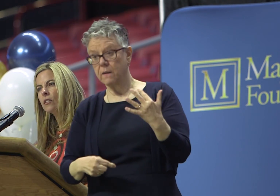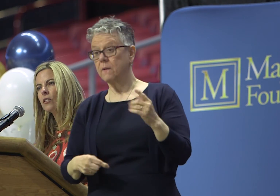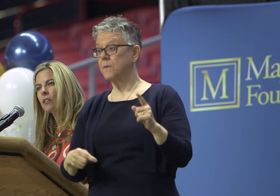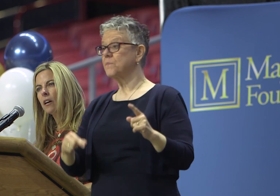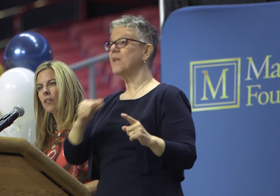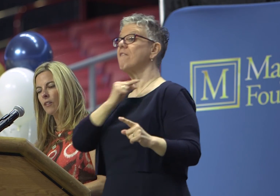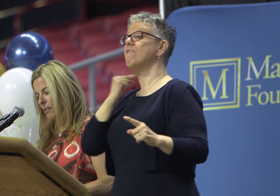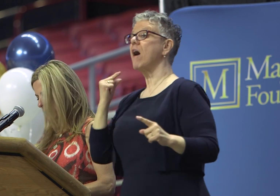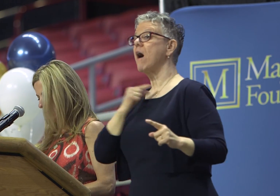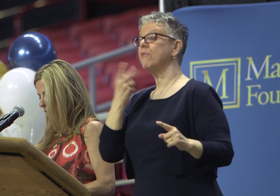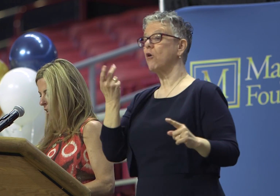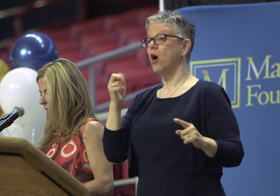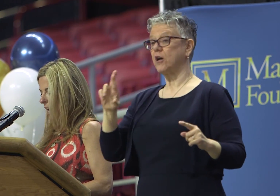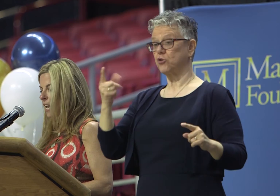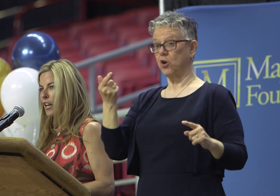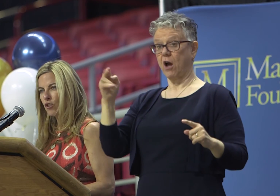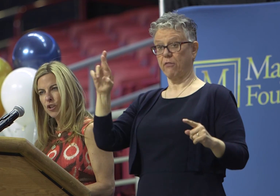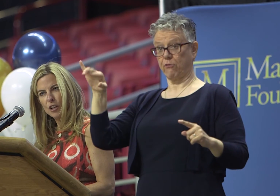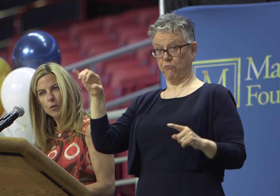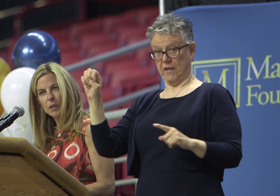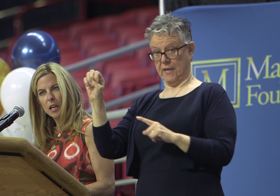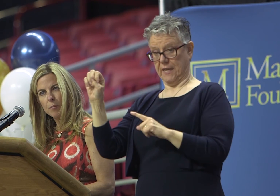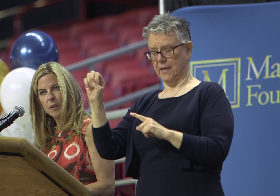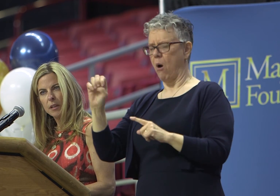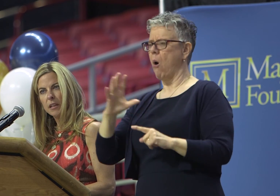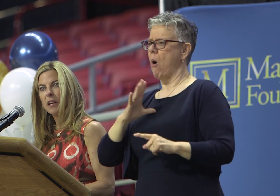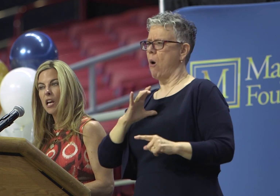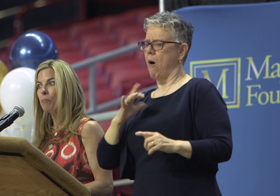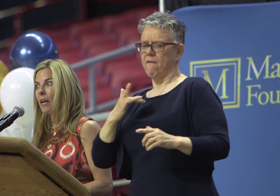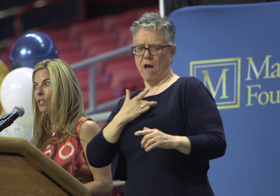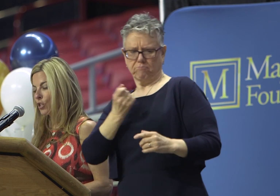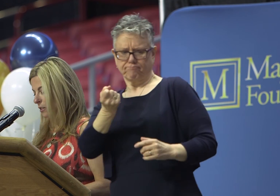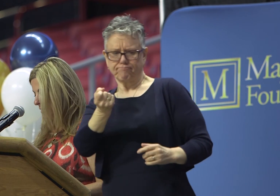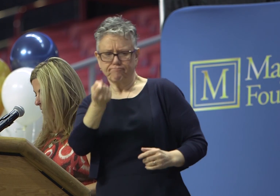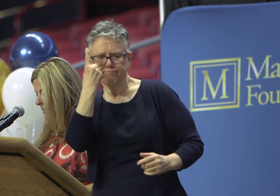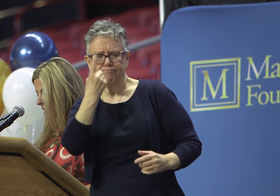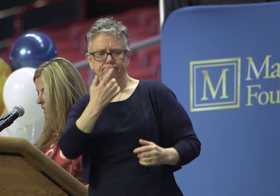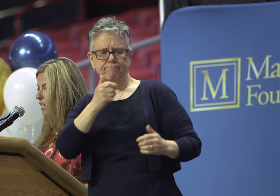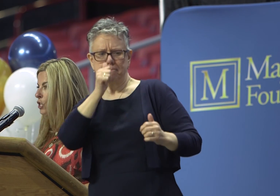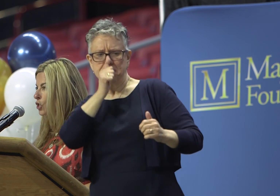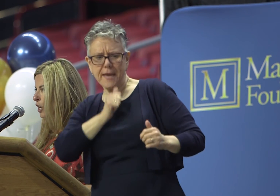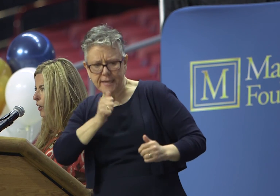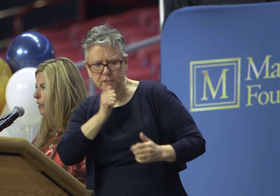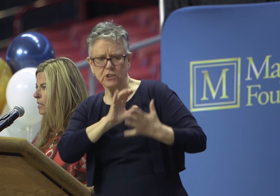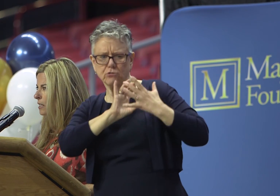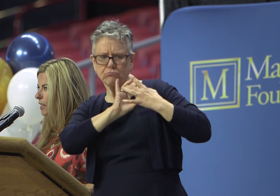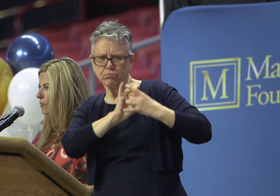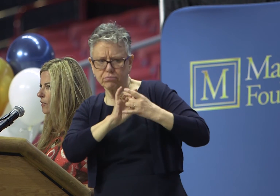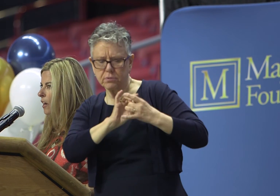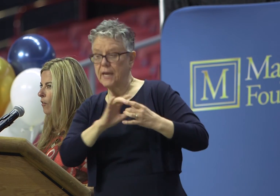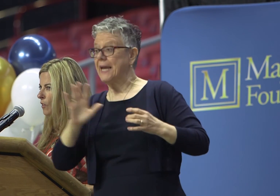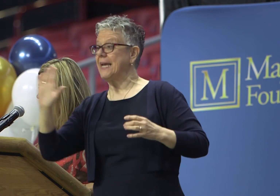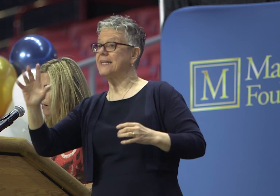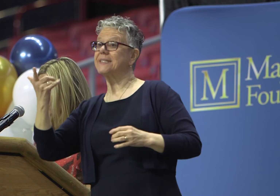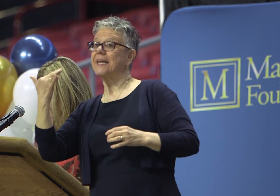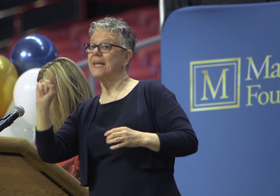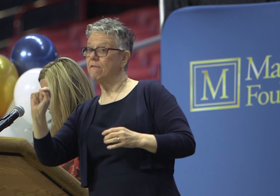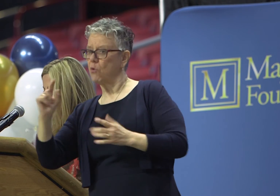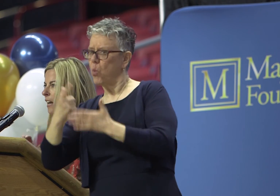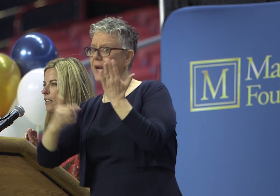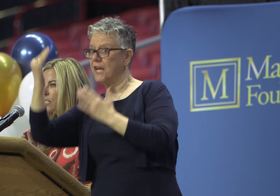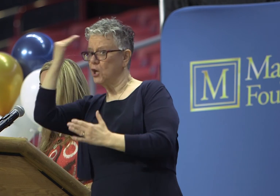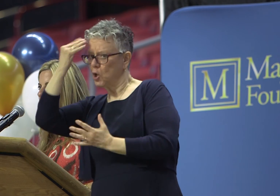Father Hunter Guthrie had genuine empathy and patience. He shared his gift of